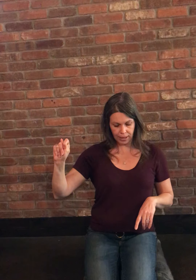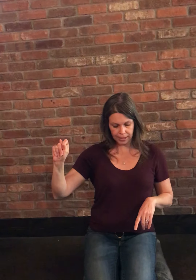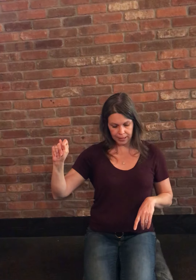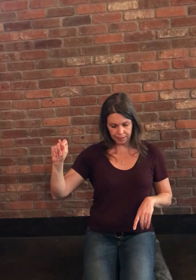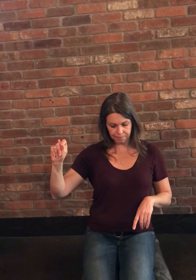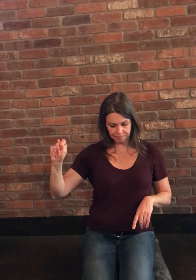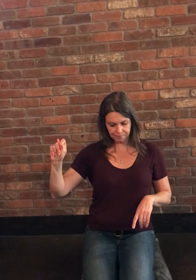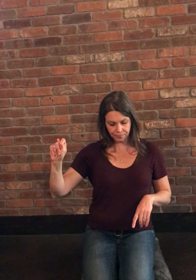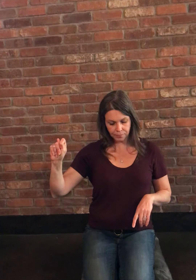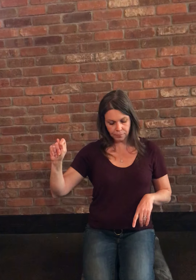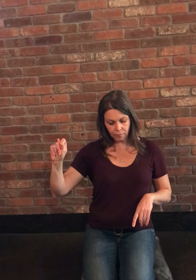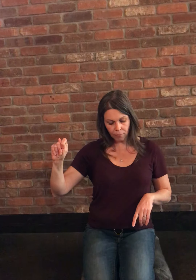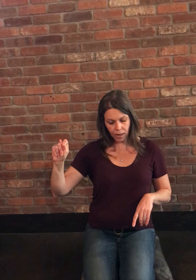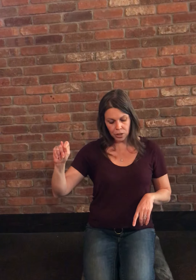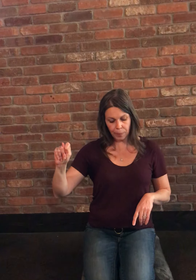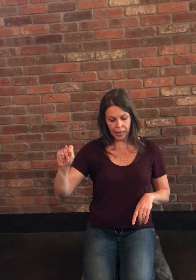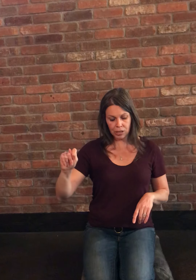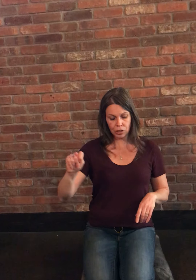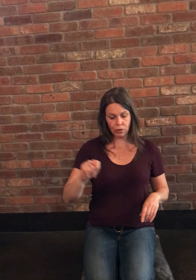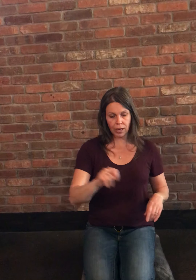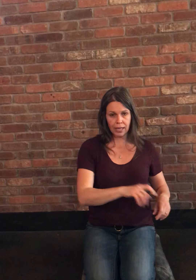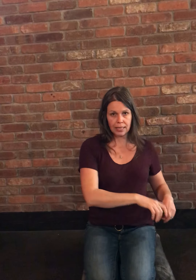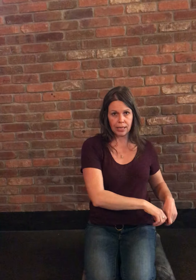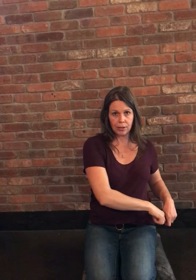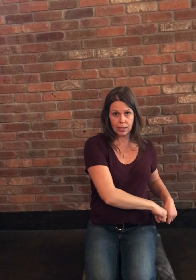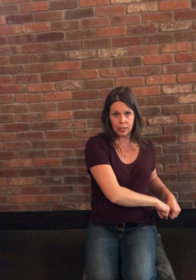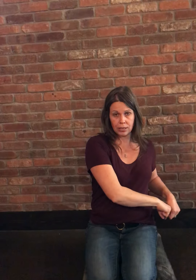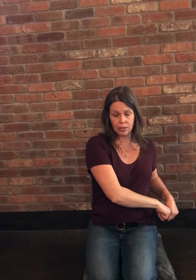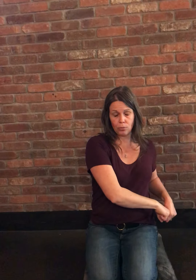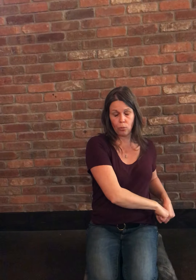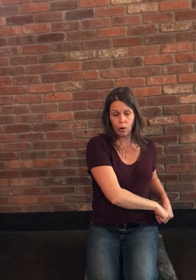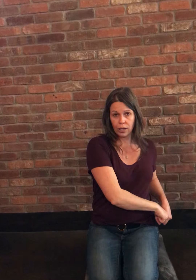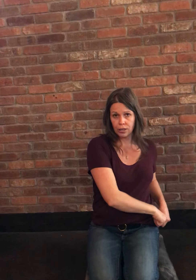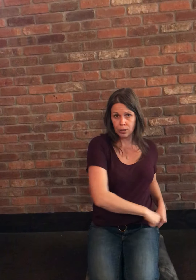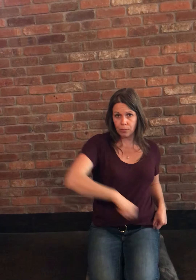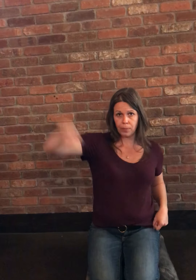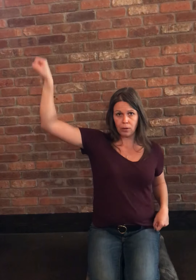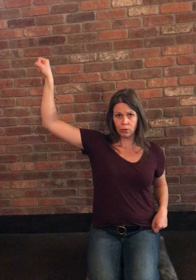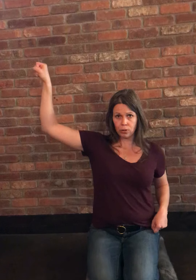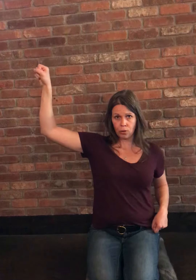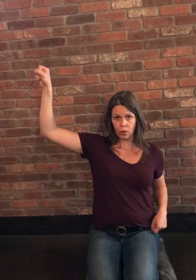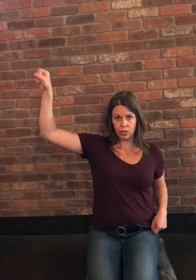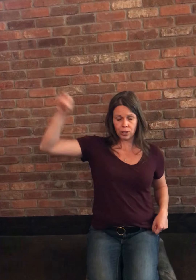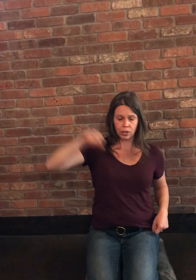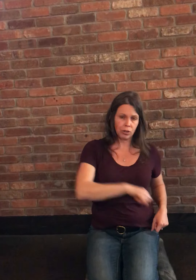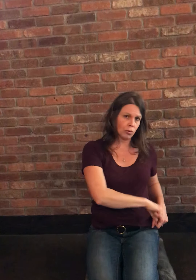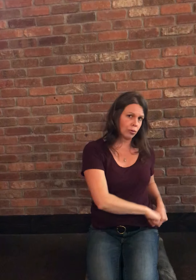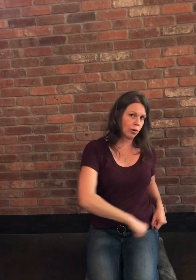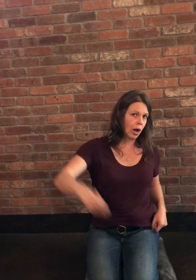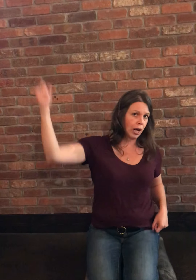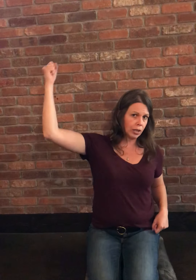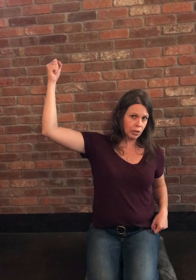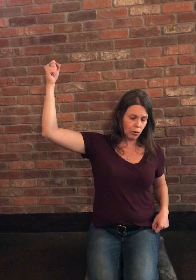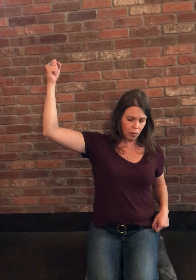Aquinas. Japan's shoguns, they were the warriors with big old swords. You're going to draw your